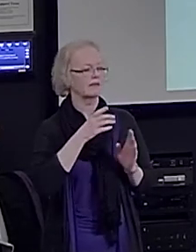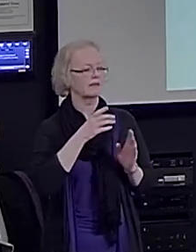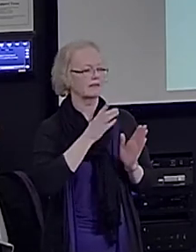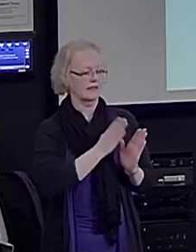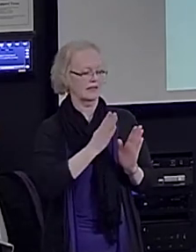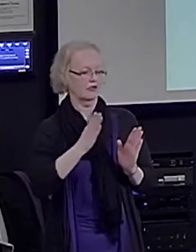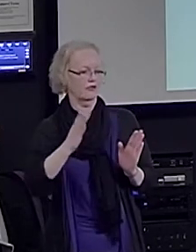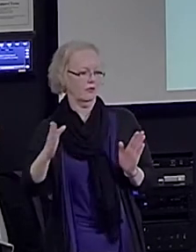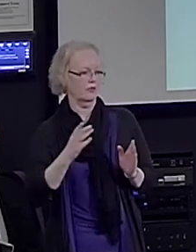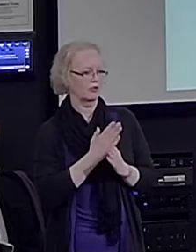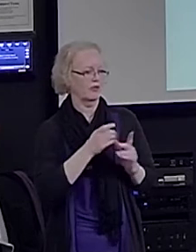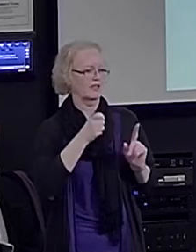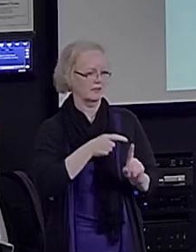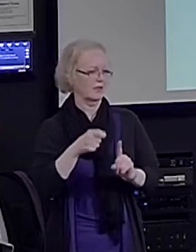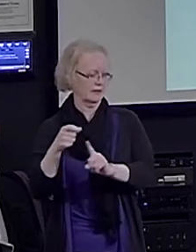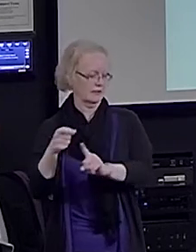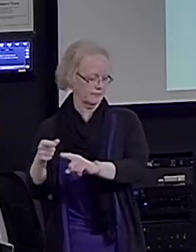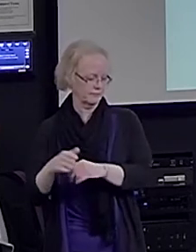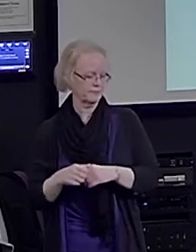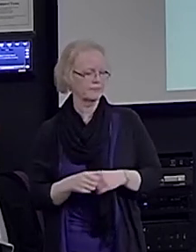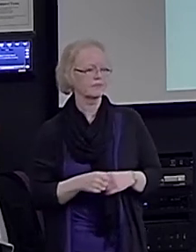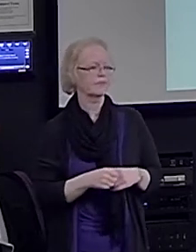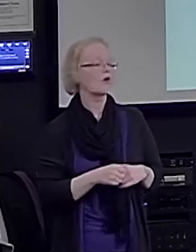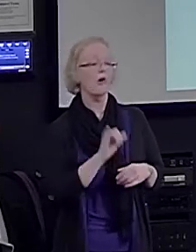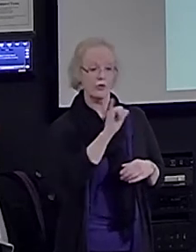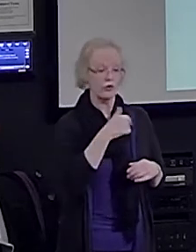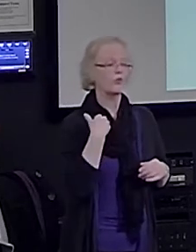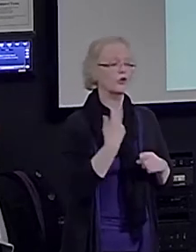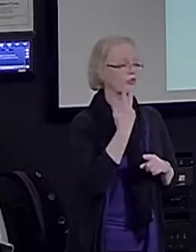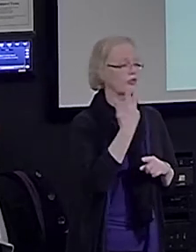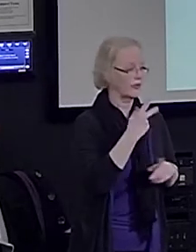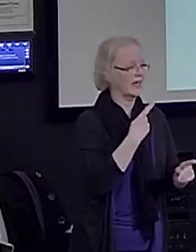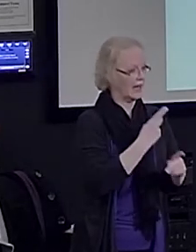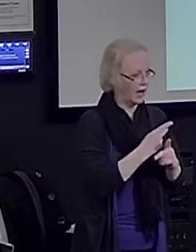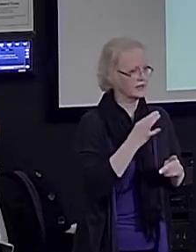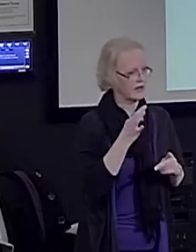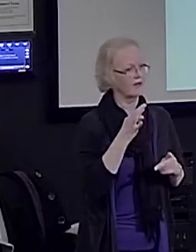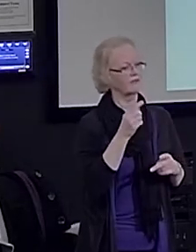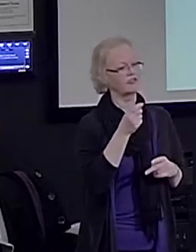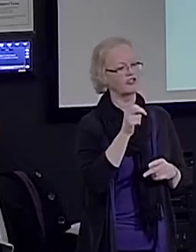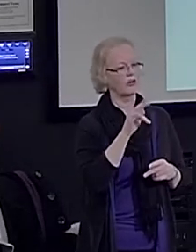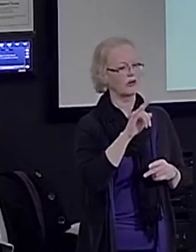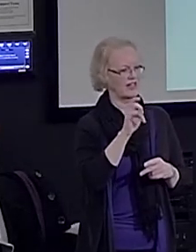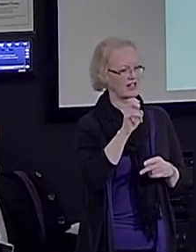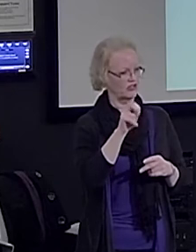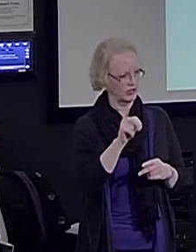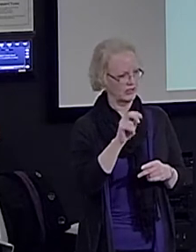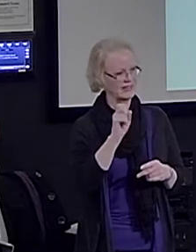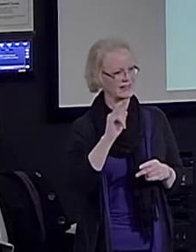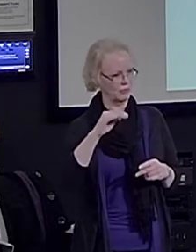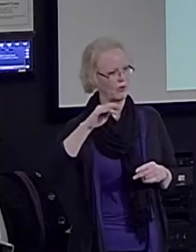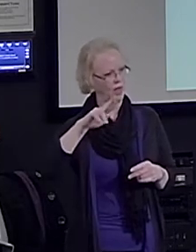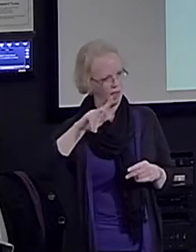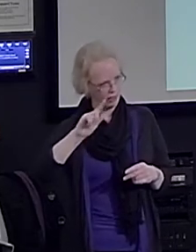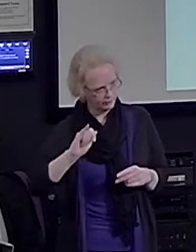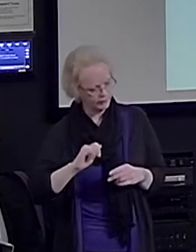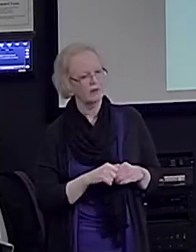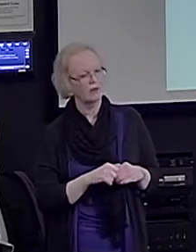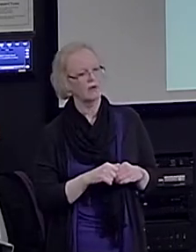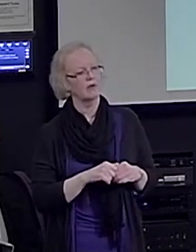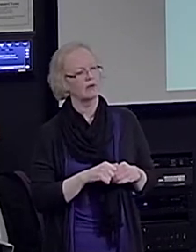and we also use three types of generalization stimuli using a multi deviant paradigm